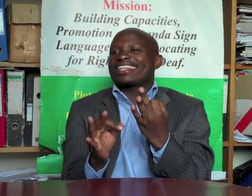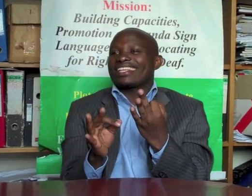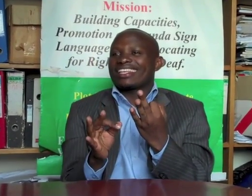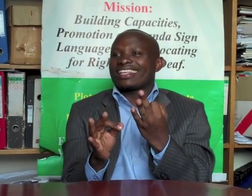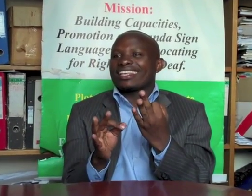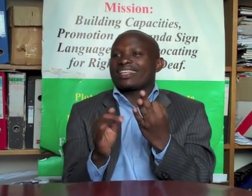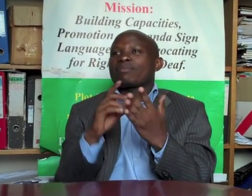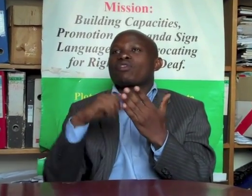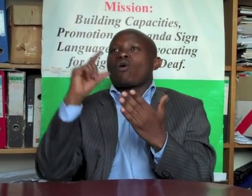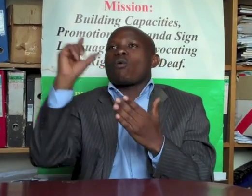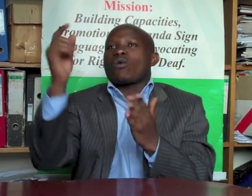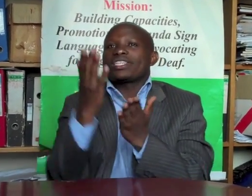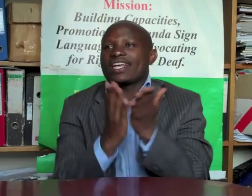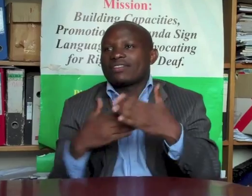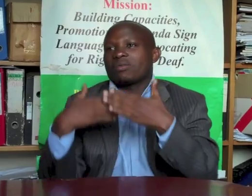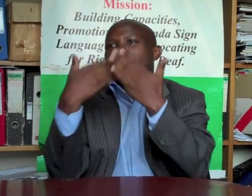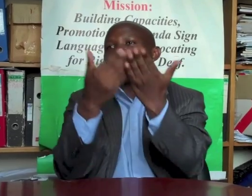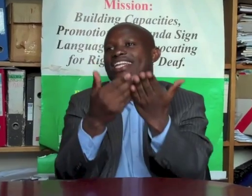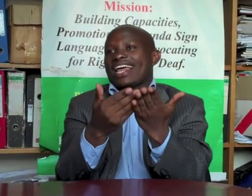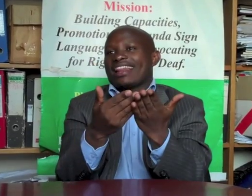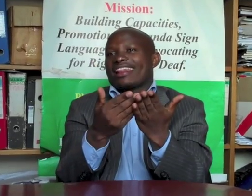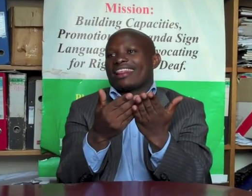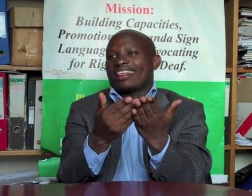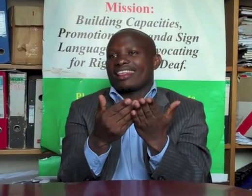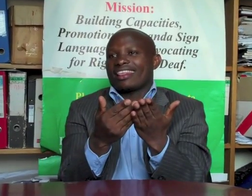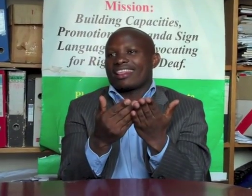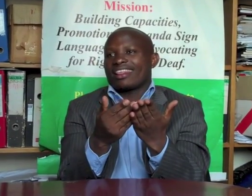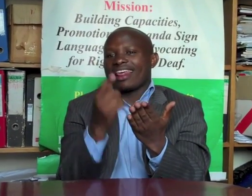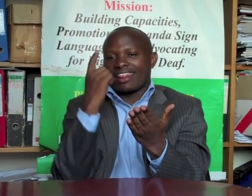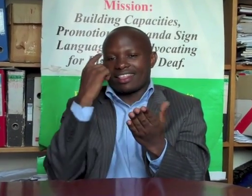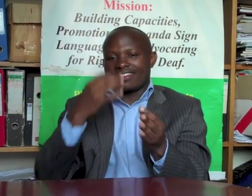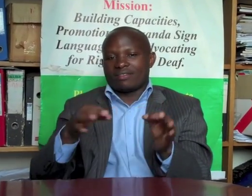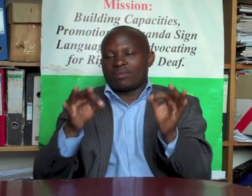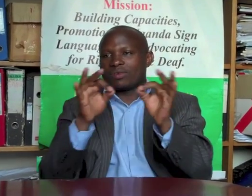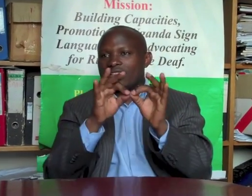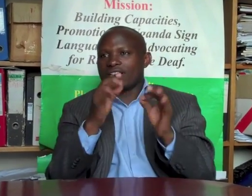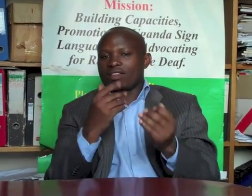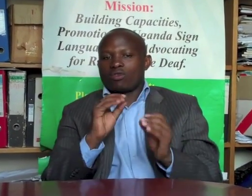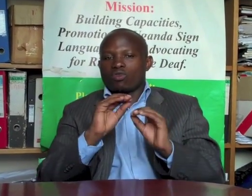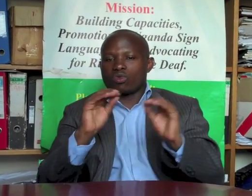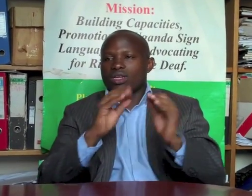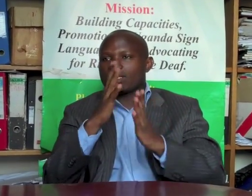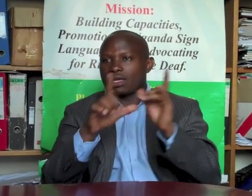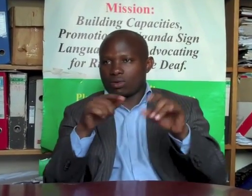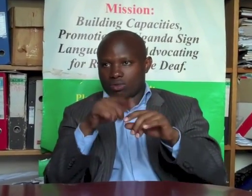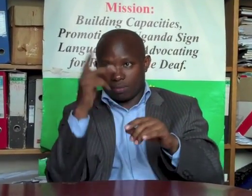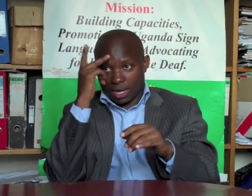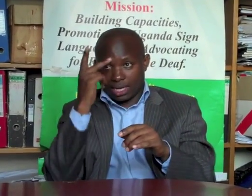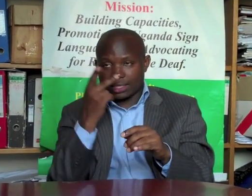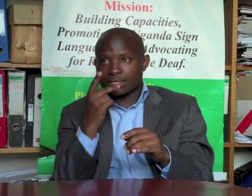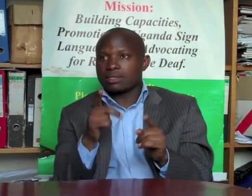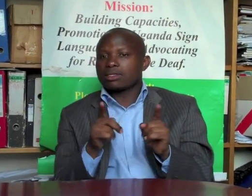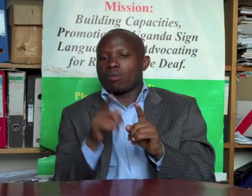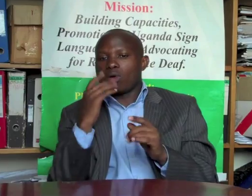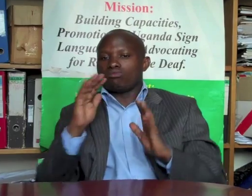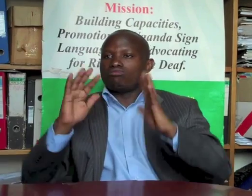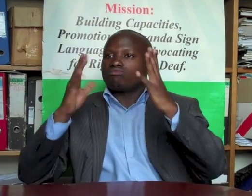family before you go to the service providers. So I think it is important training sign language